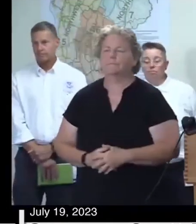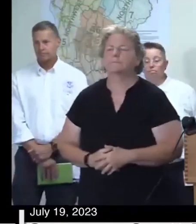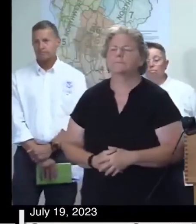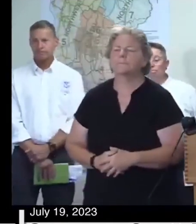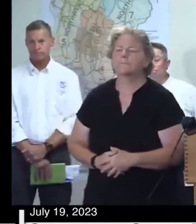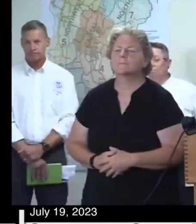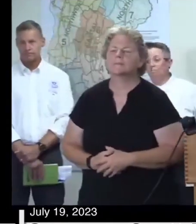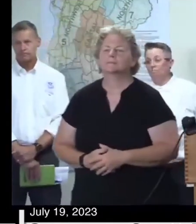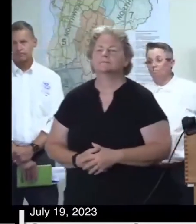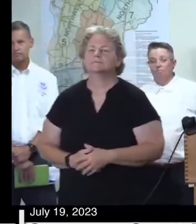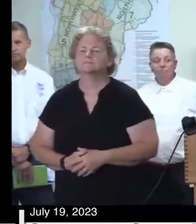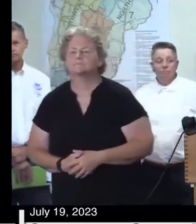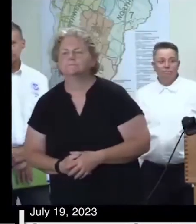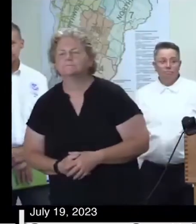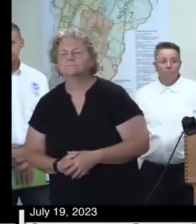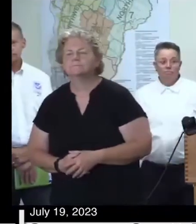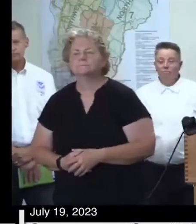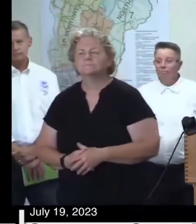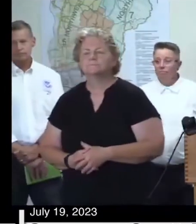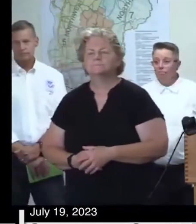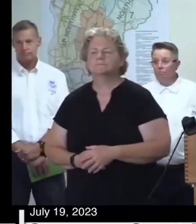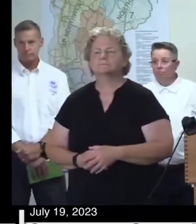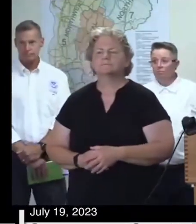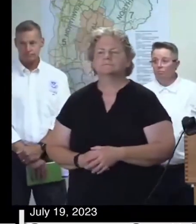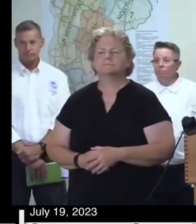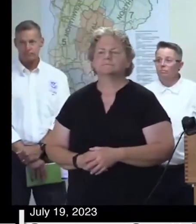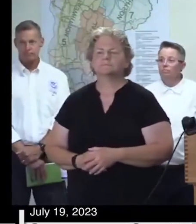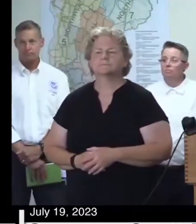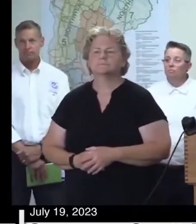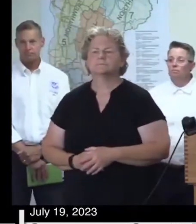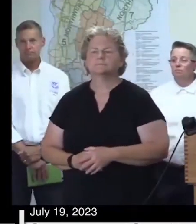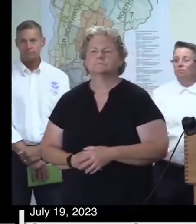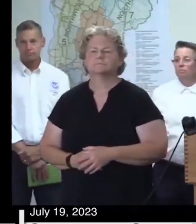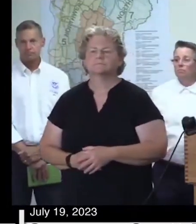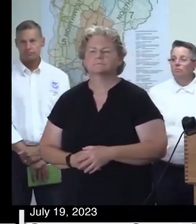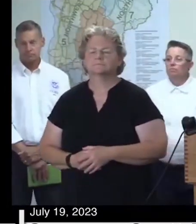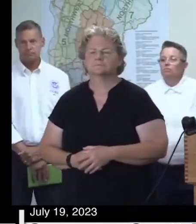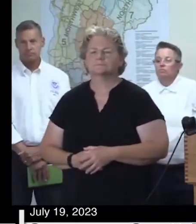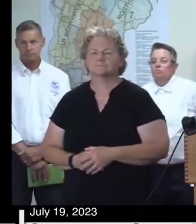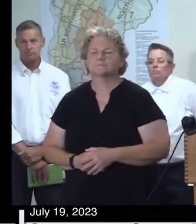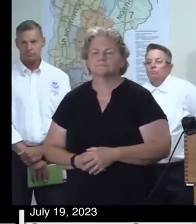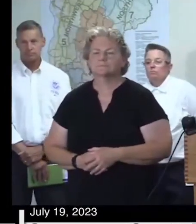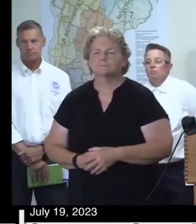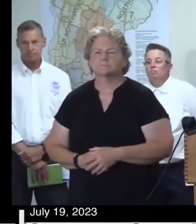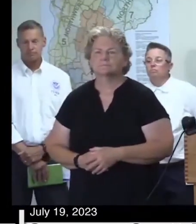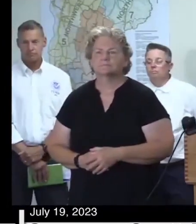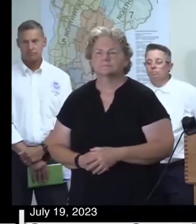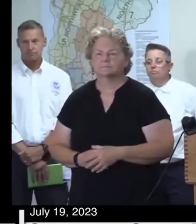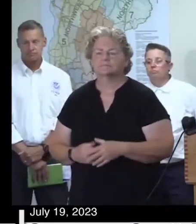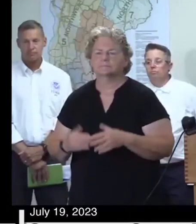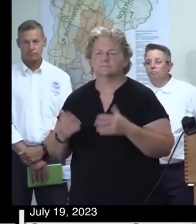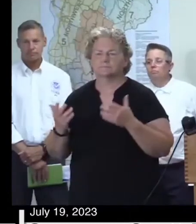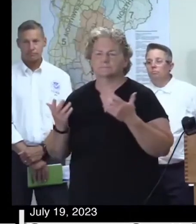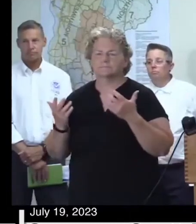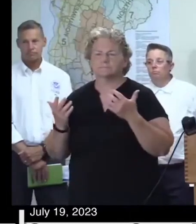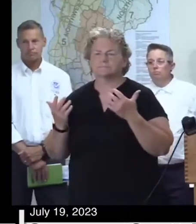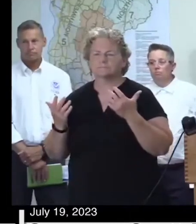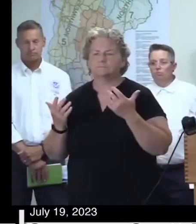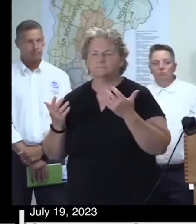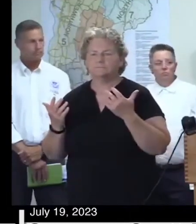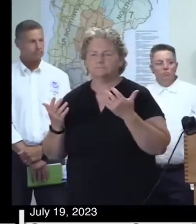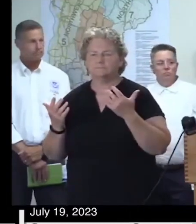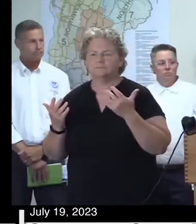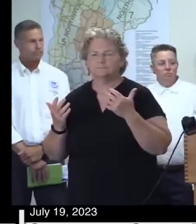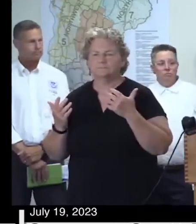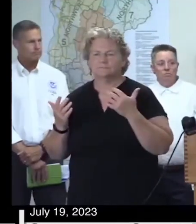folks on the ground, right? The officials are one thing, but there's also all of those, potentially hundreds of people that are doing the volunteer work. So how did that get